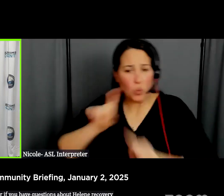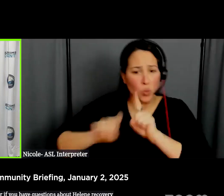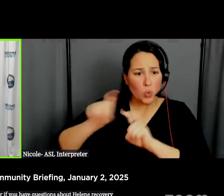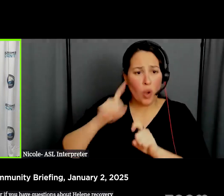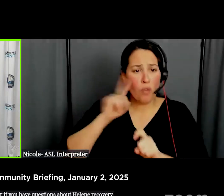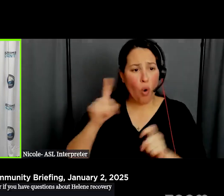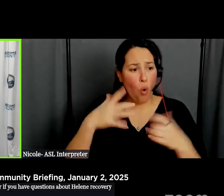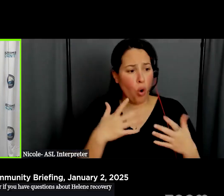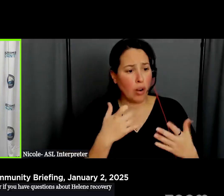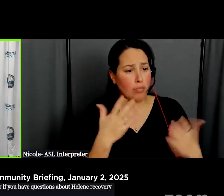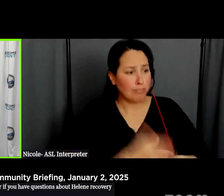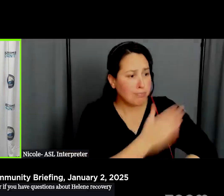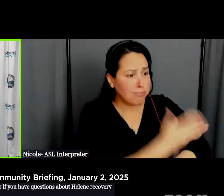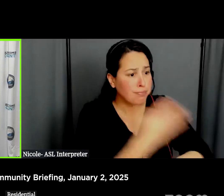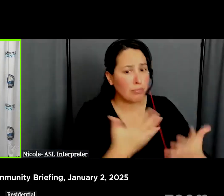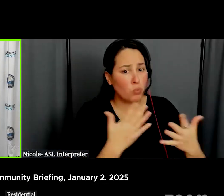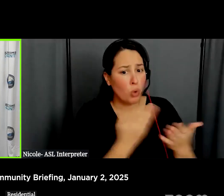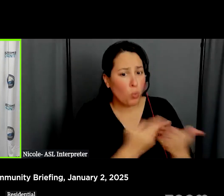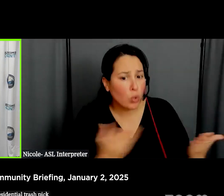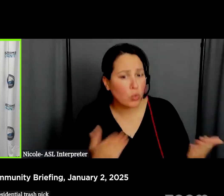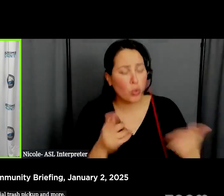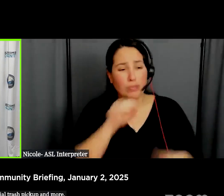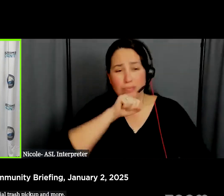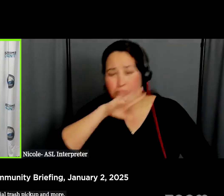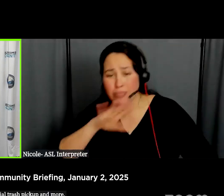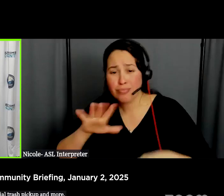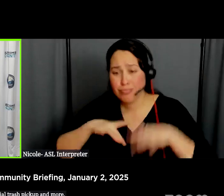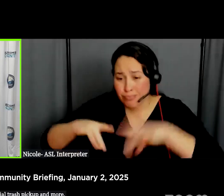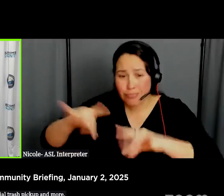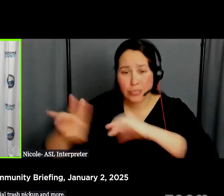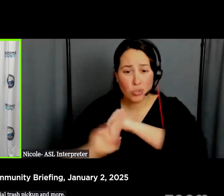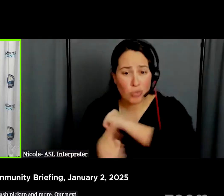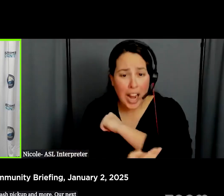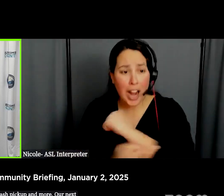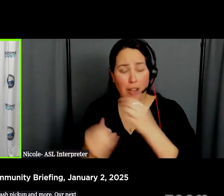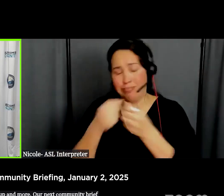debris, residential trash pickup, and more. Our next community briefing will